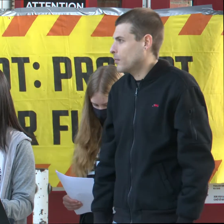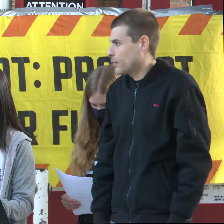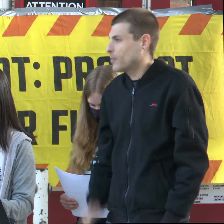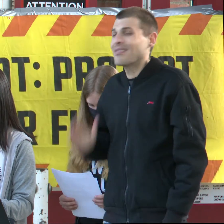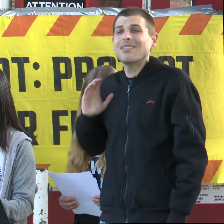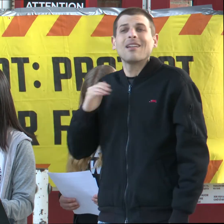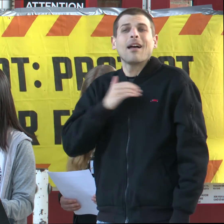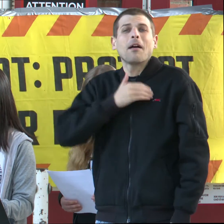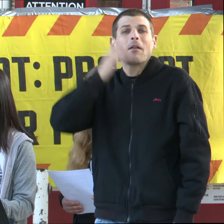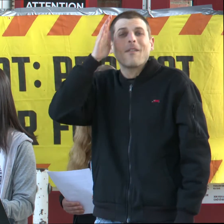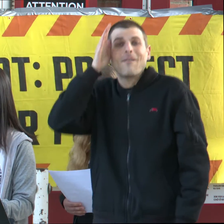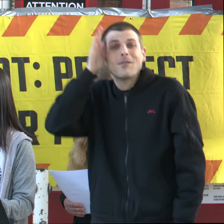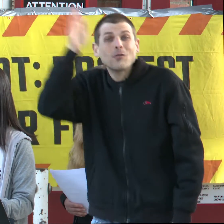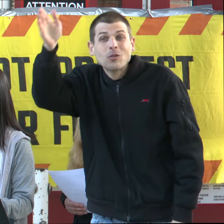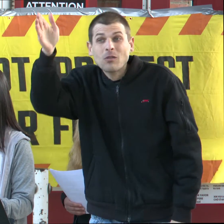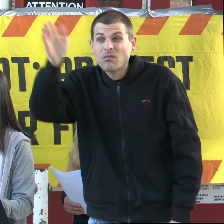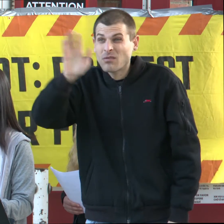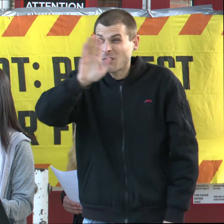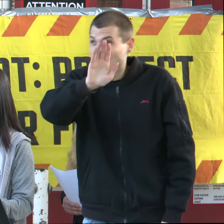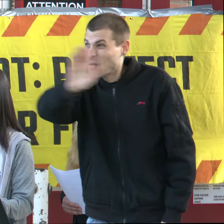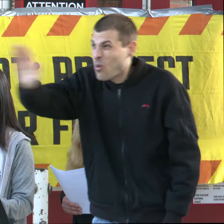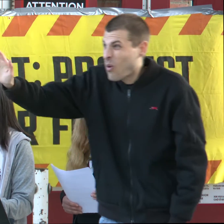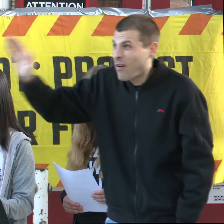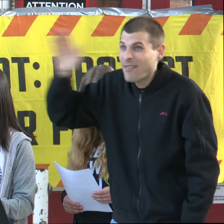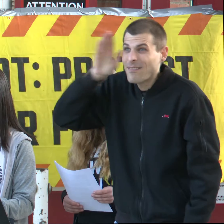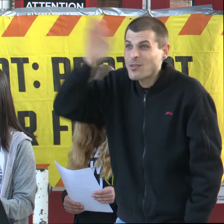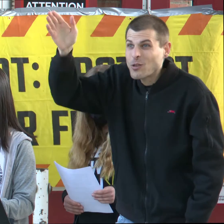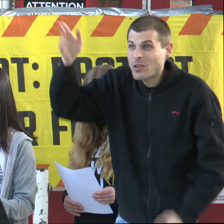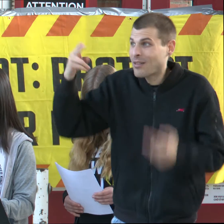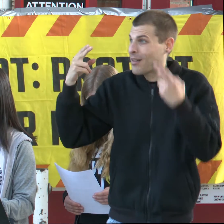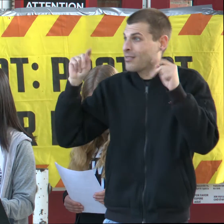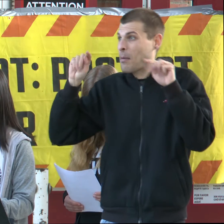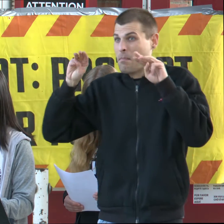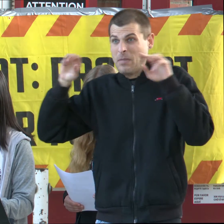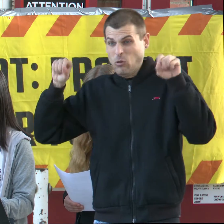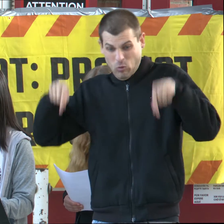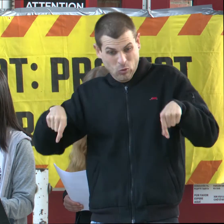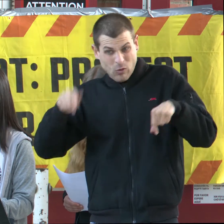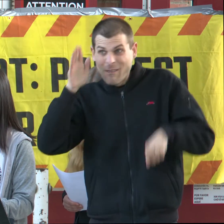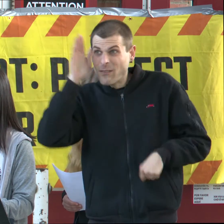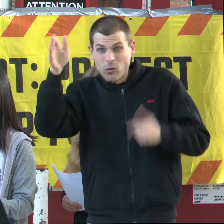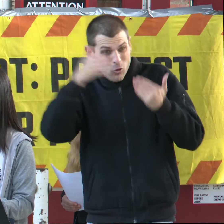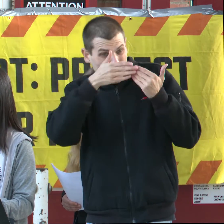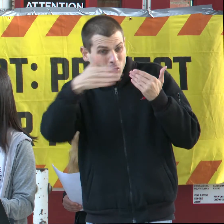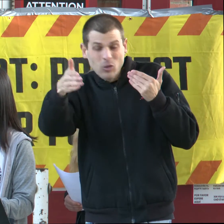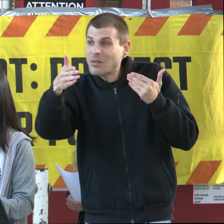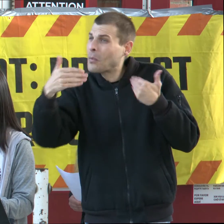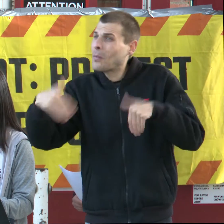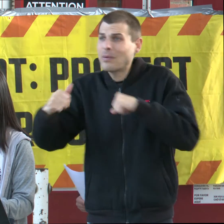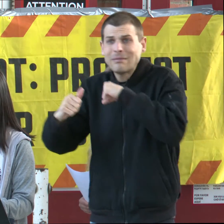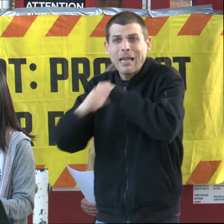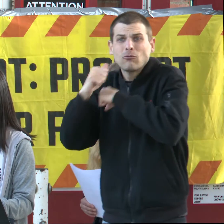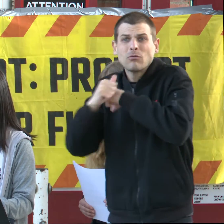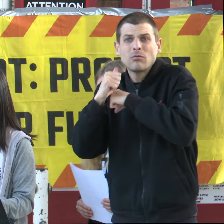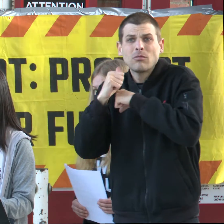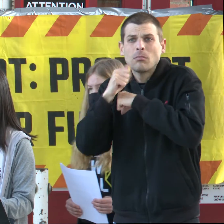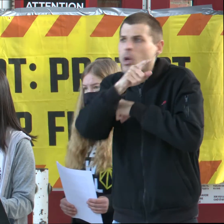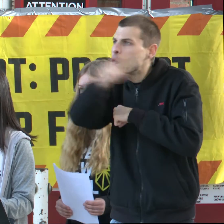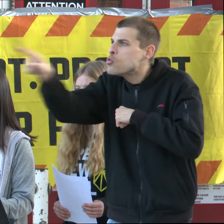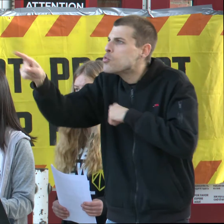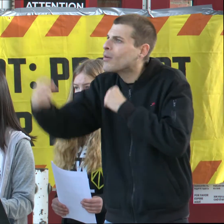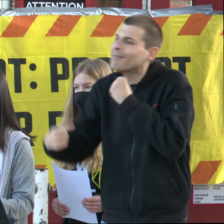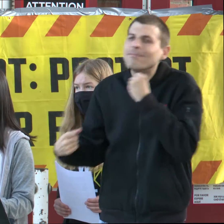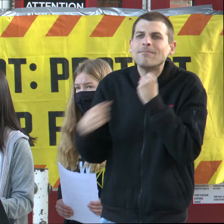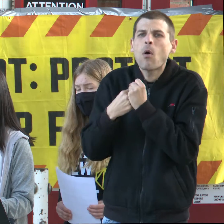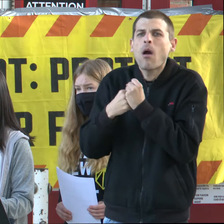Our futures and the future of the entire Tubman community is at stake here. With your help, we can demand ODOT